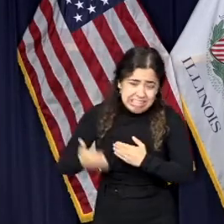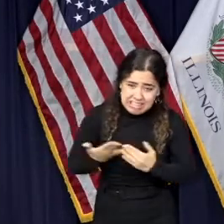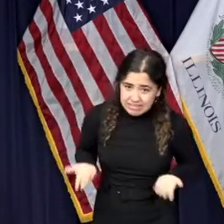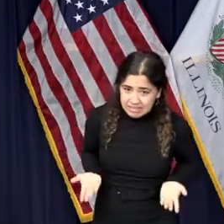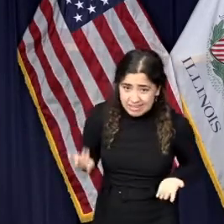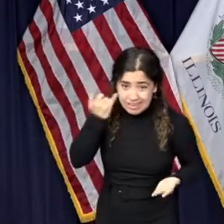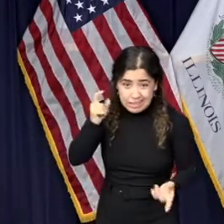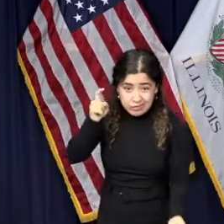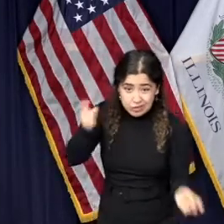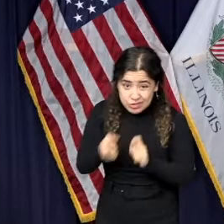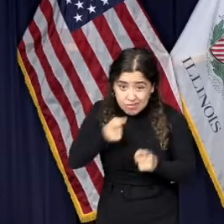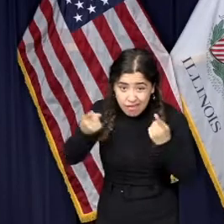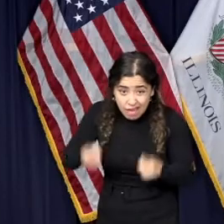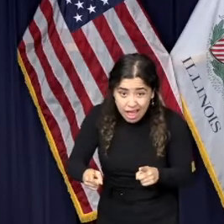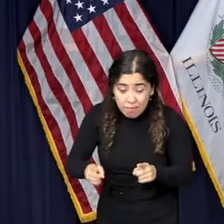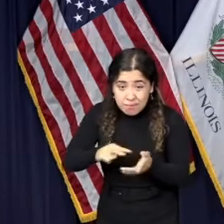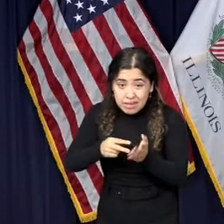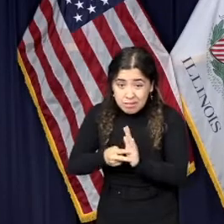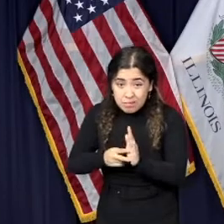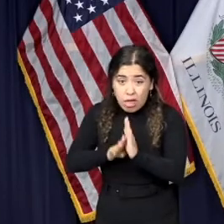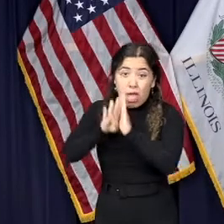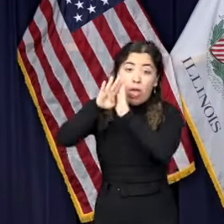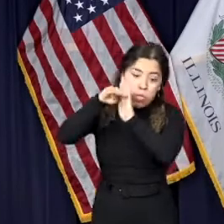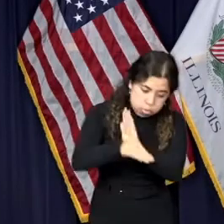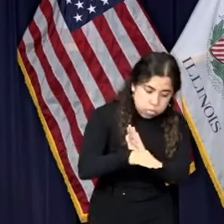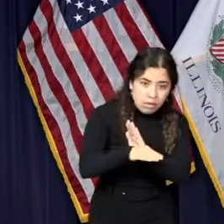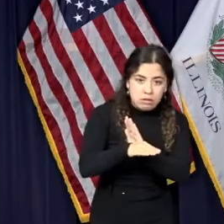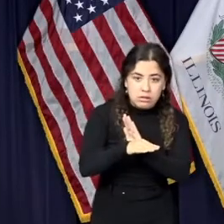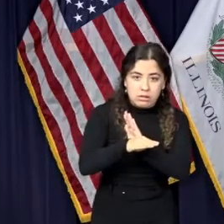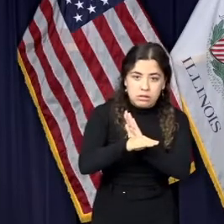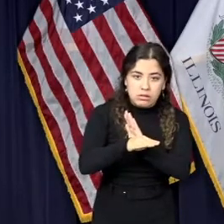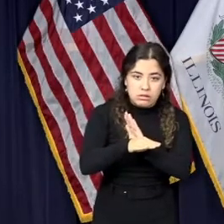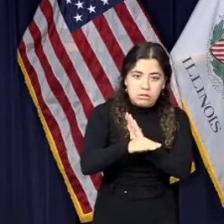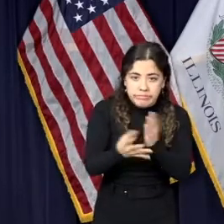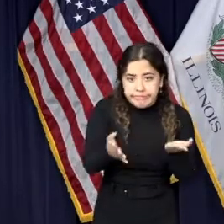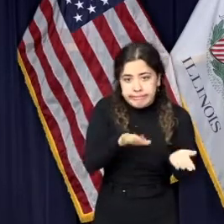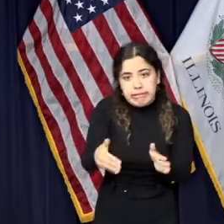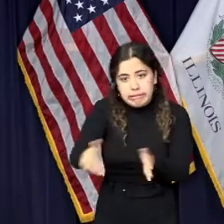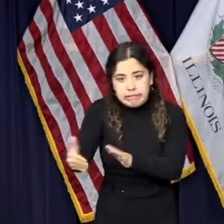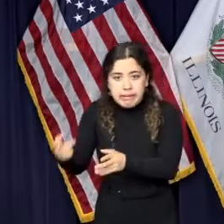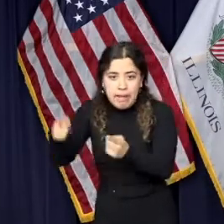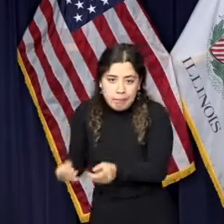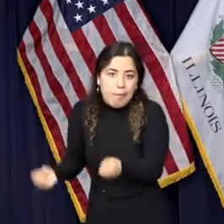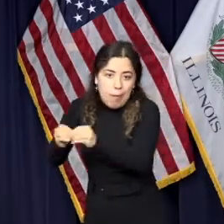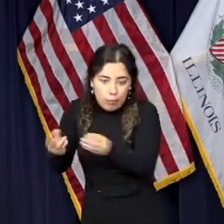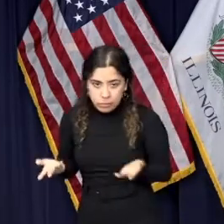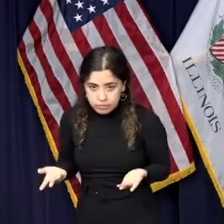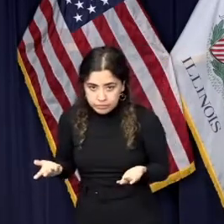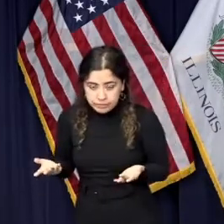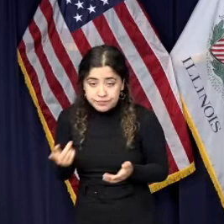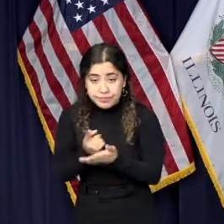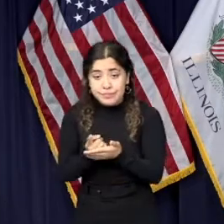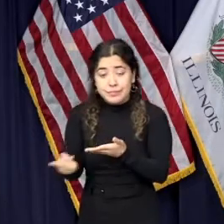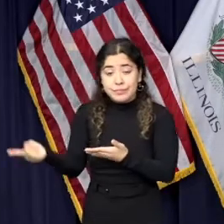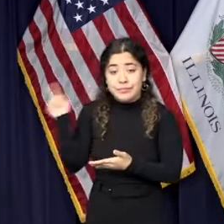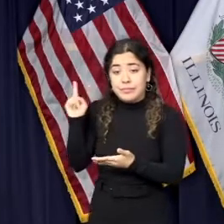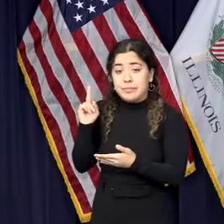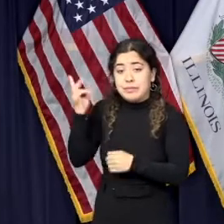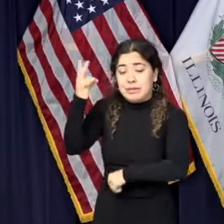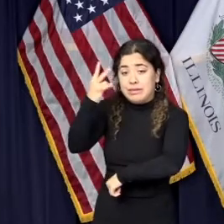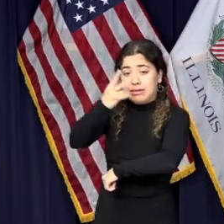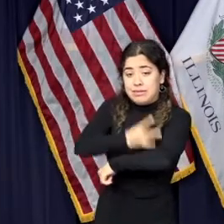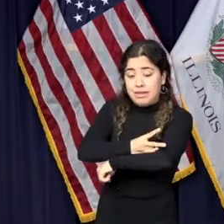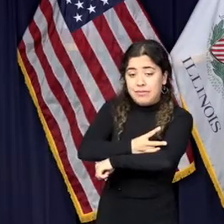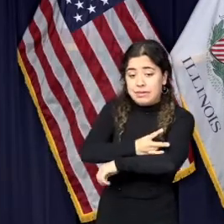is where we're headed. Last week, I mentioned that while we're seeing a rolling 7-day average positivity rate